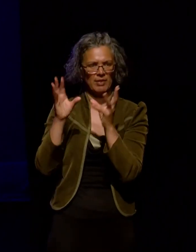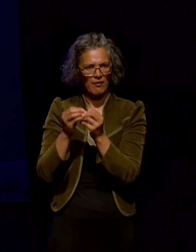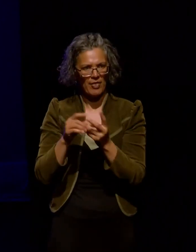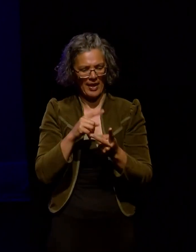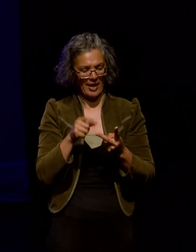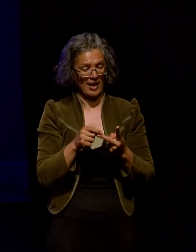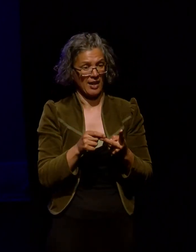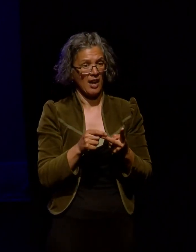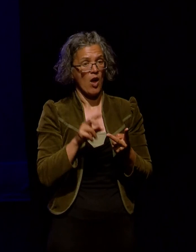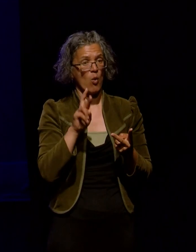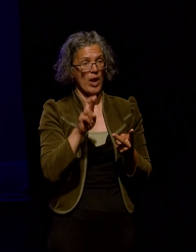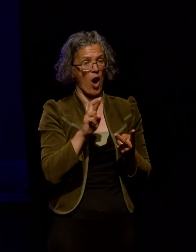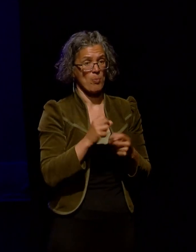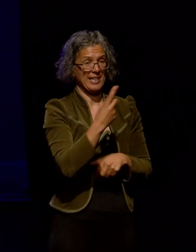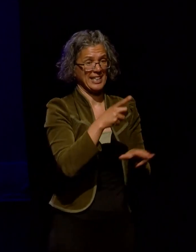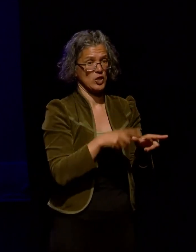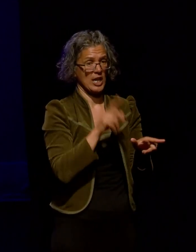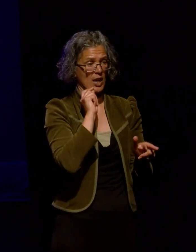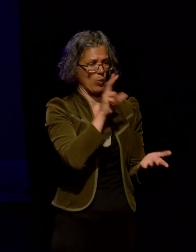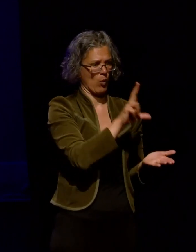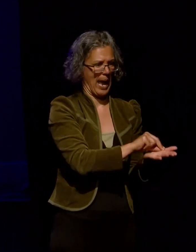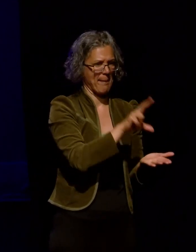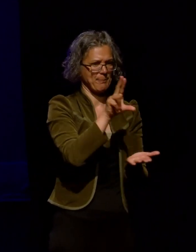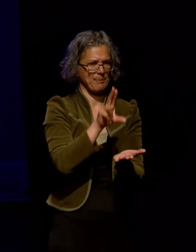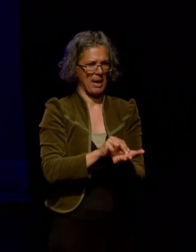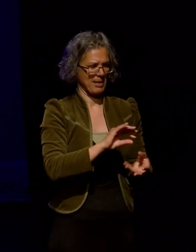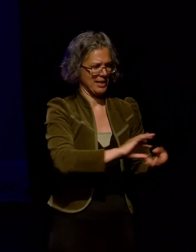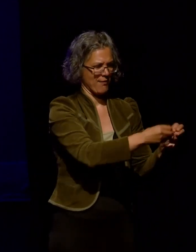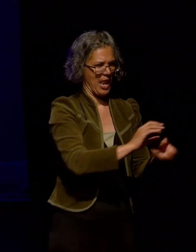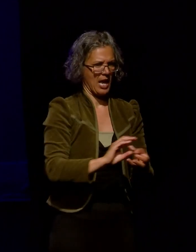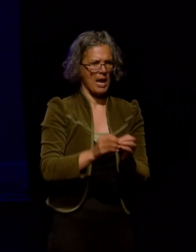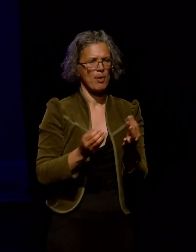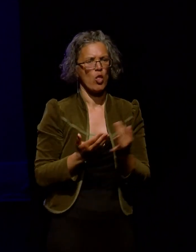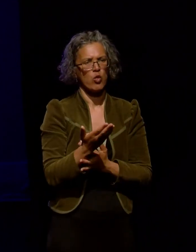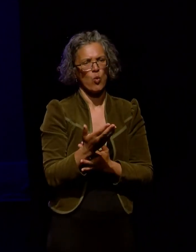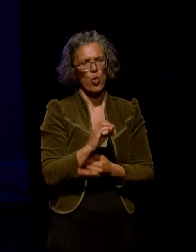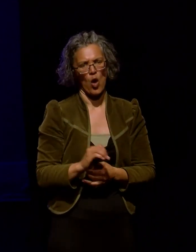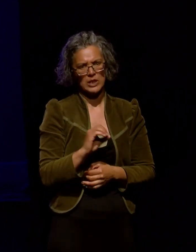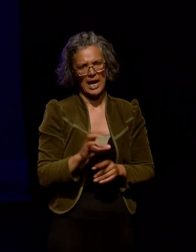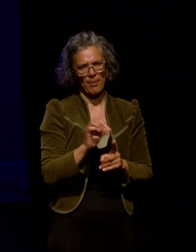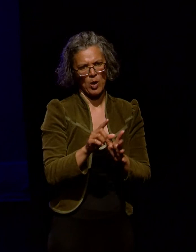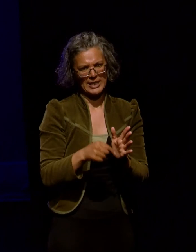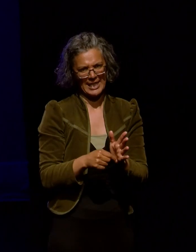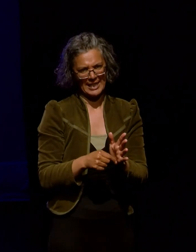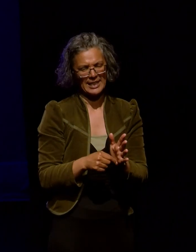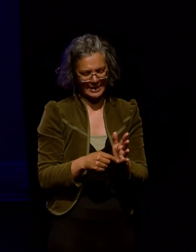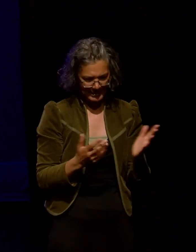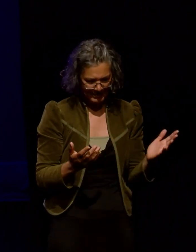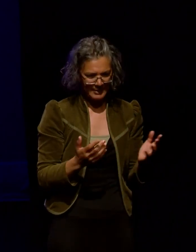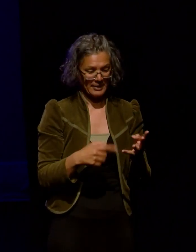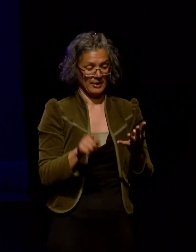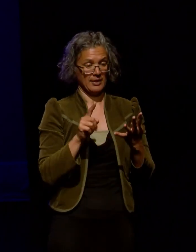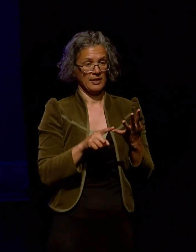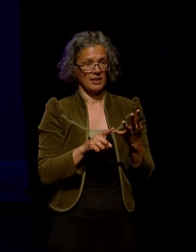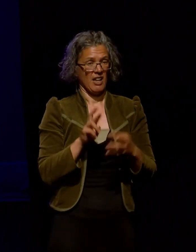of the work into apps next year, hopefully still working with the Otago Polytechnic students, and we